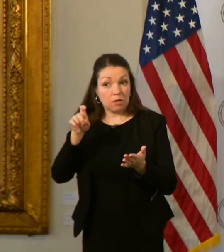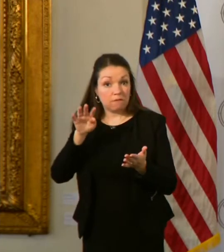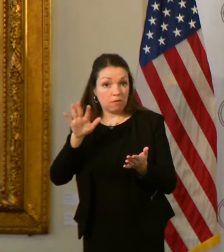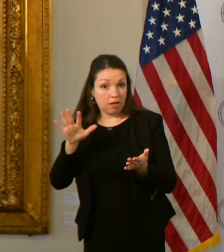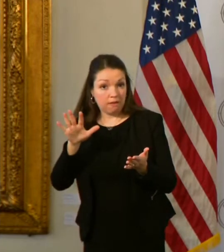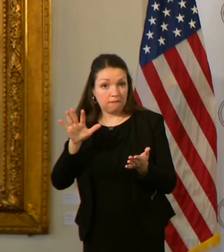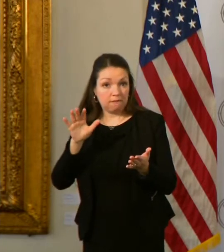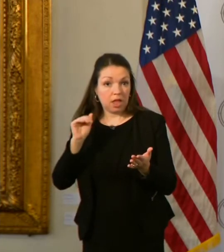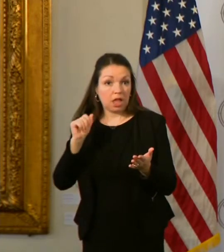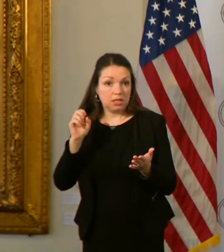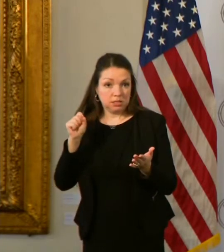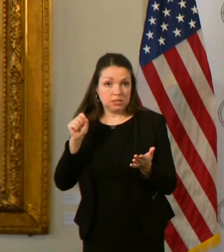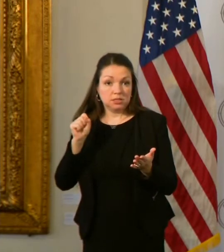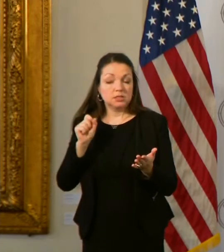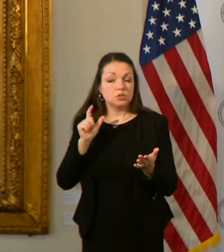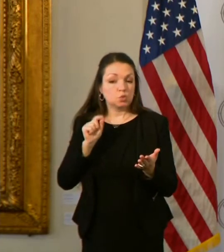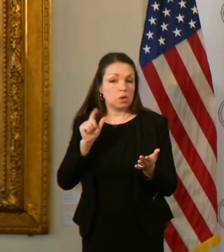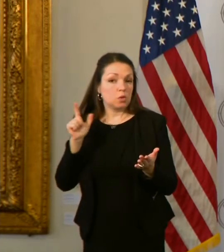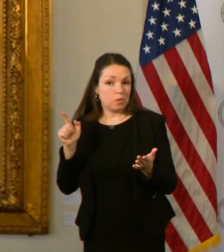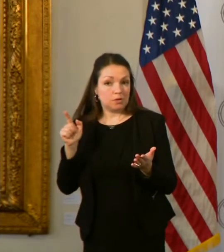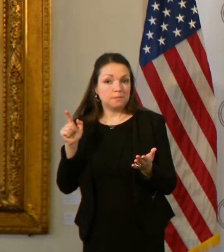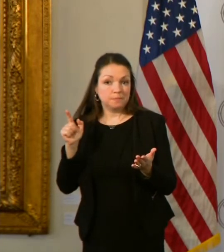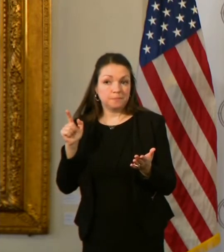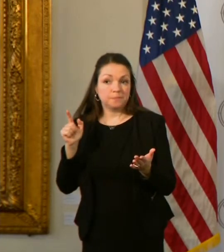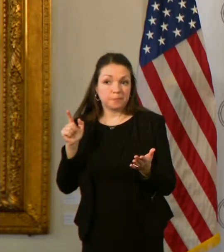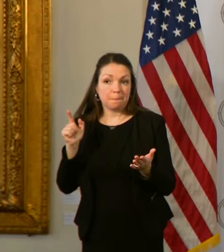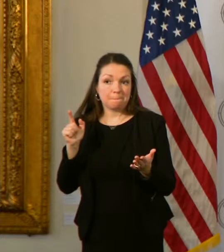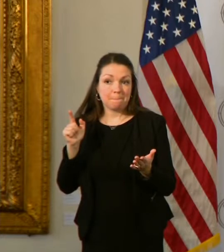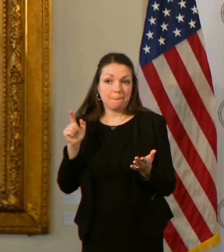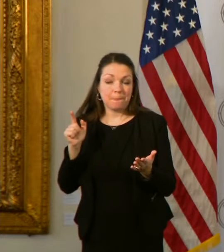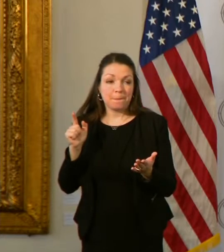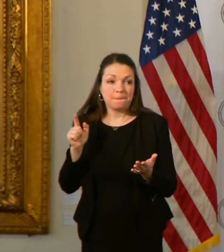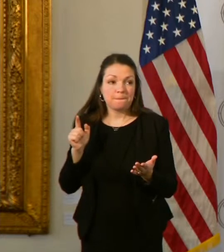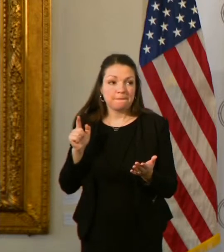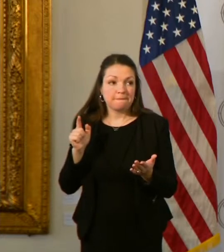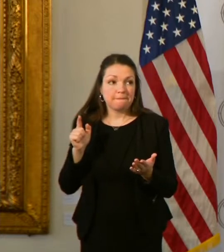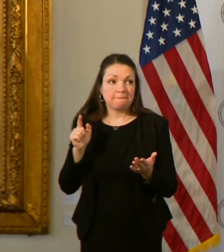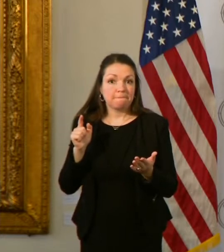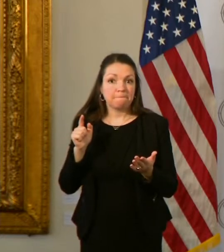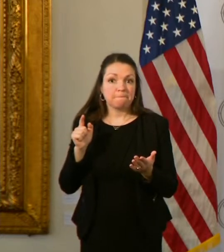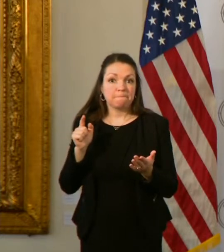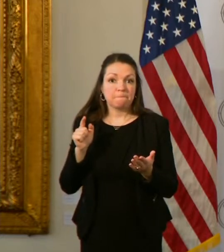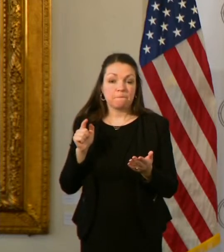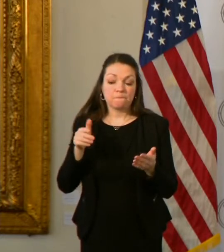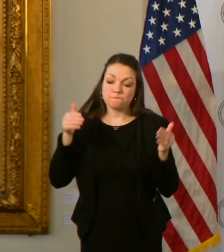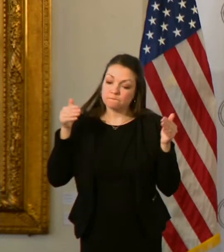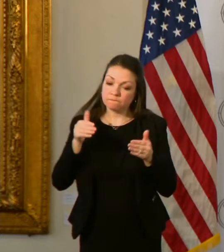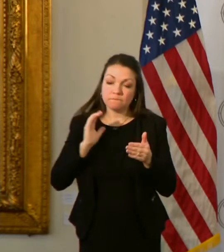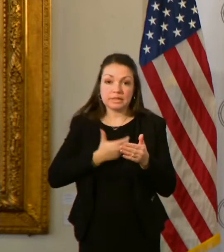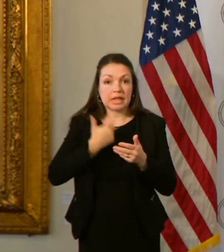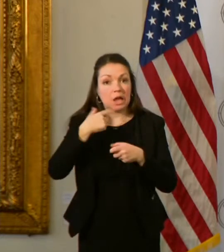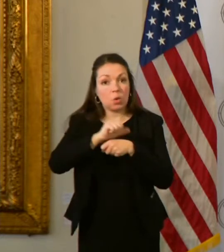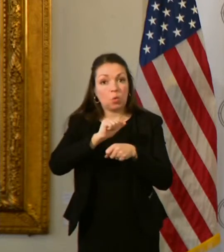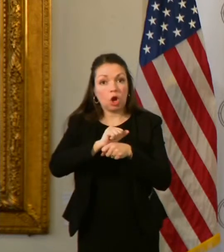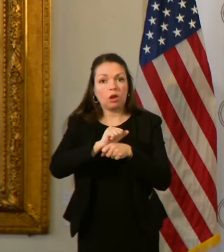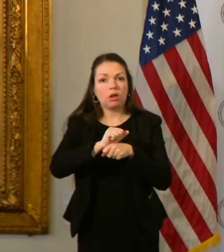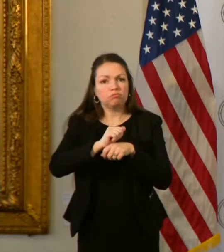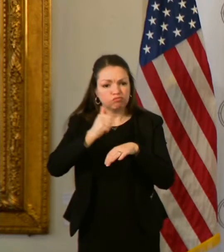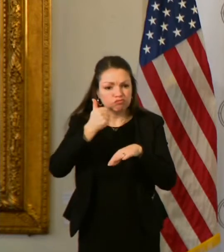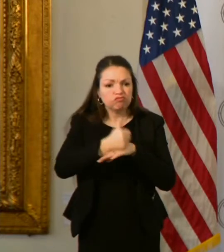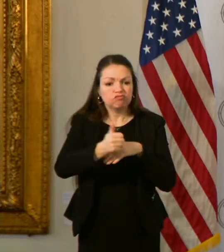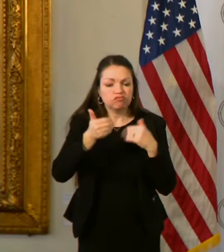5,145 cases in 2021. And the core of our work is to prosecute these criminal